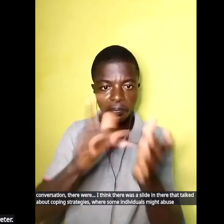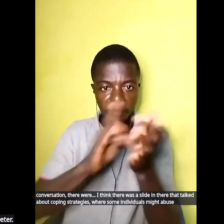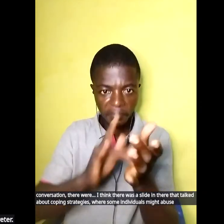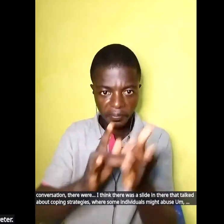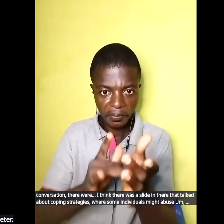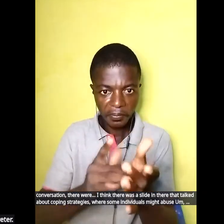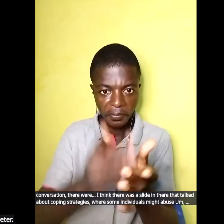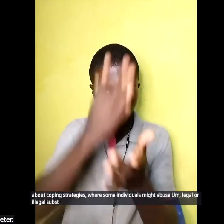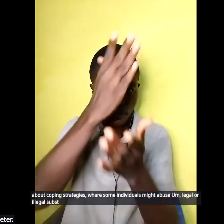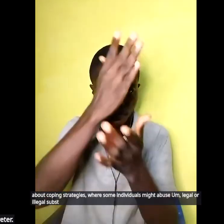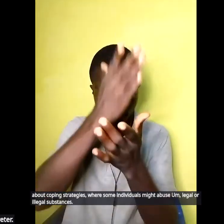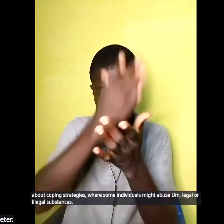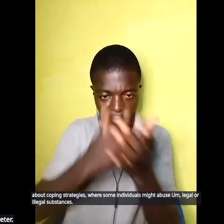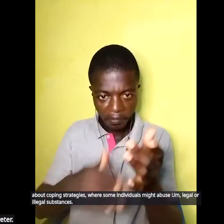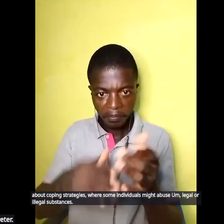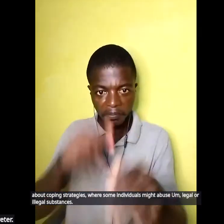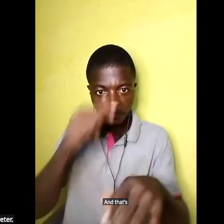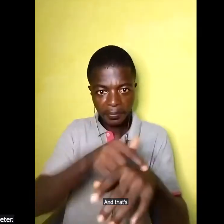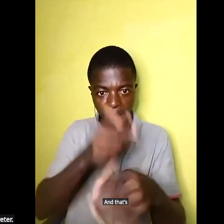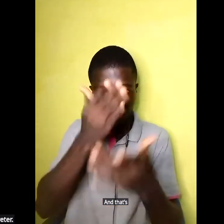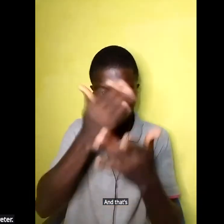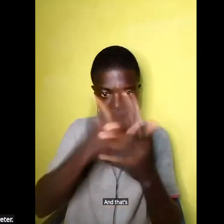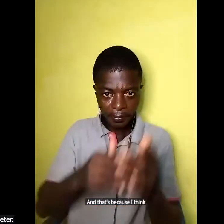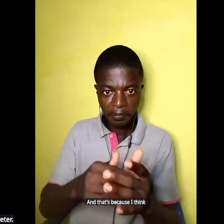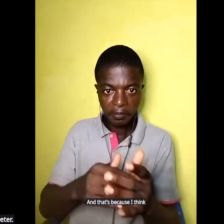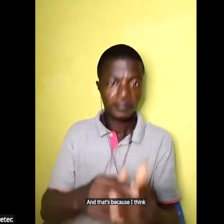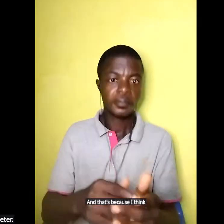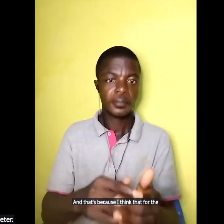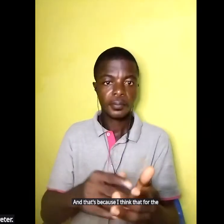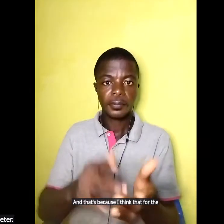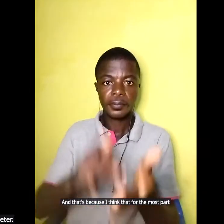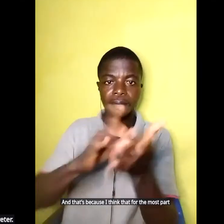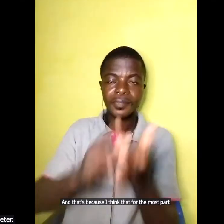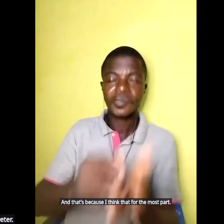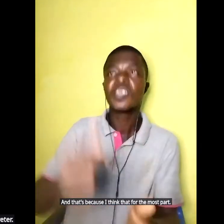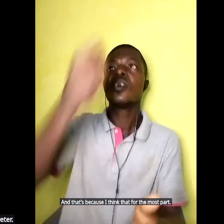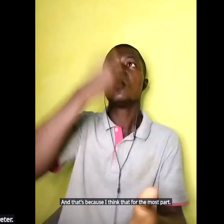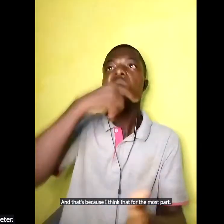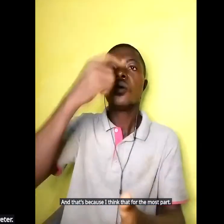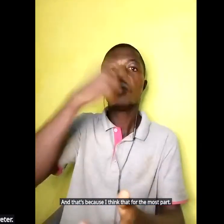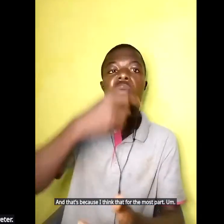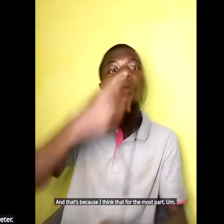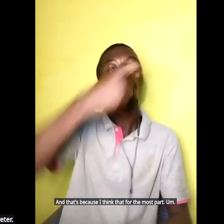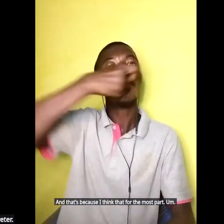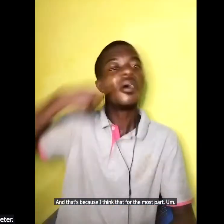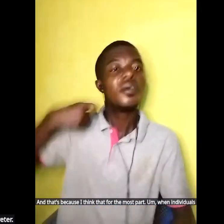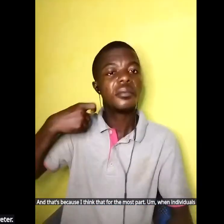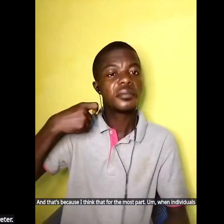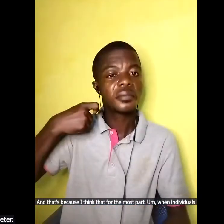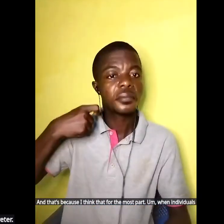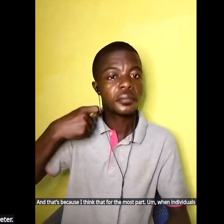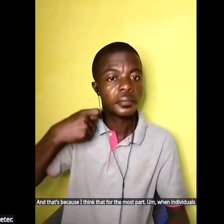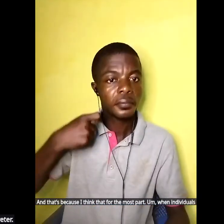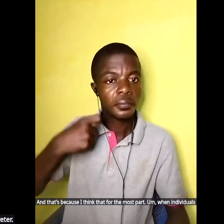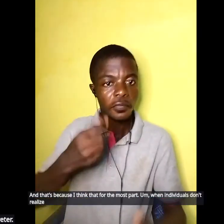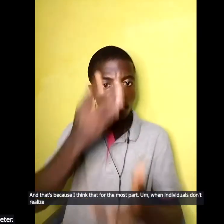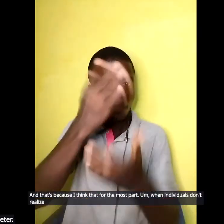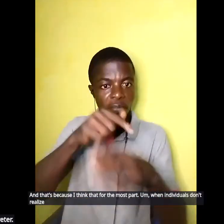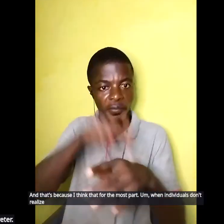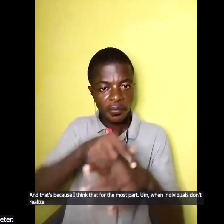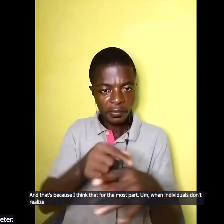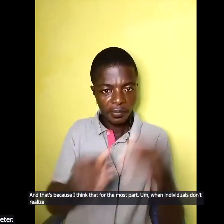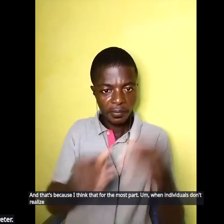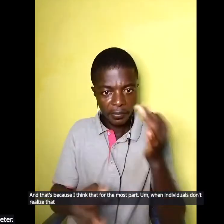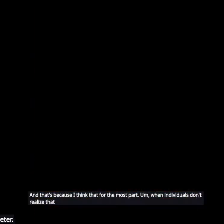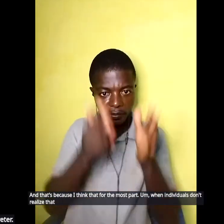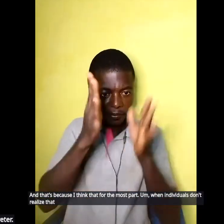illegal substances. And that's because I think that for the most part, when individuals don't realize